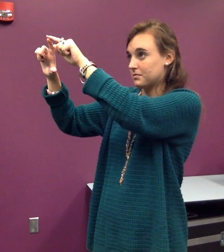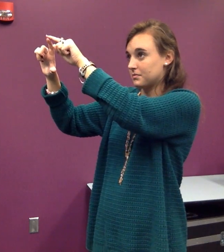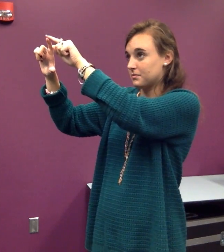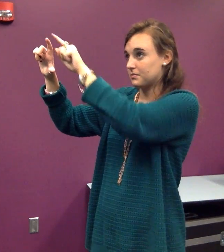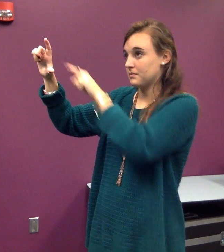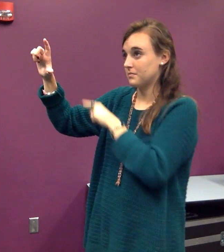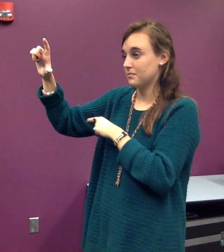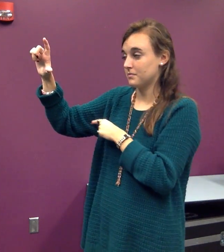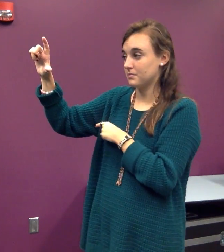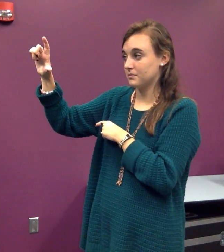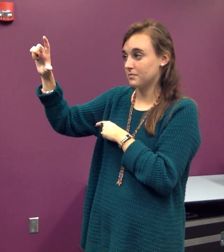Okay?